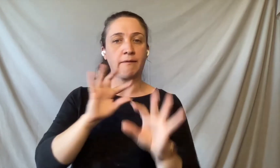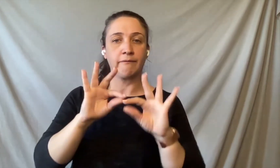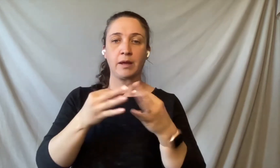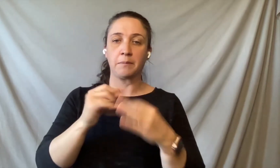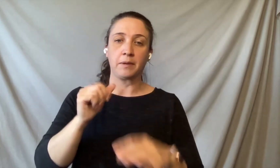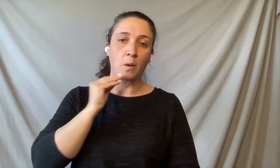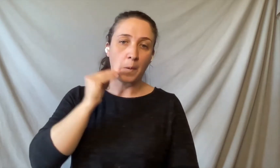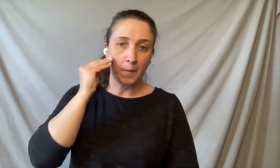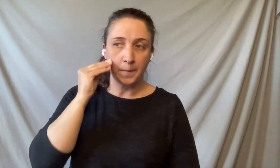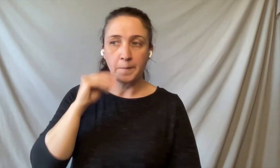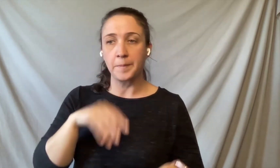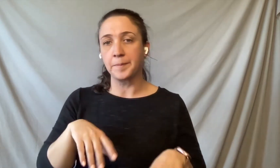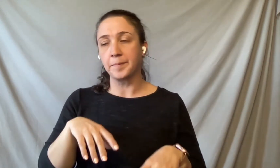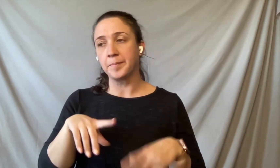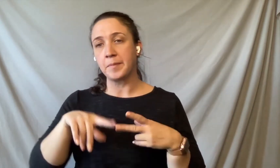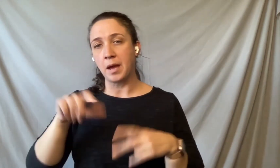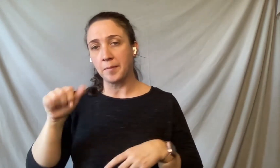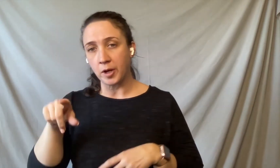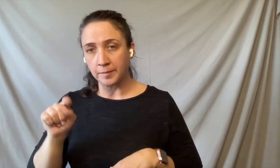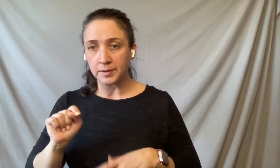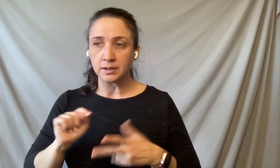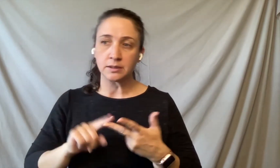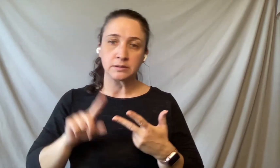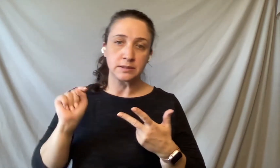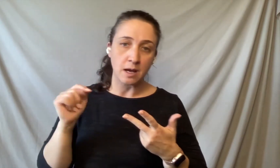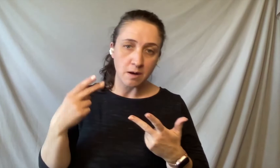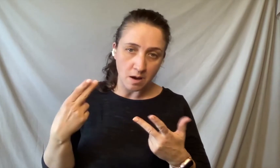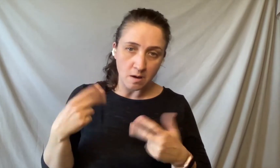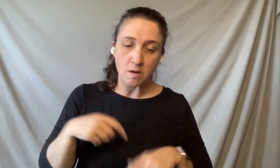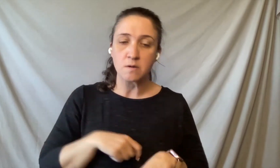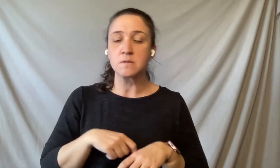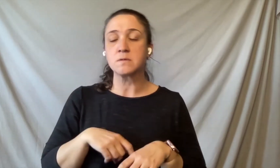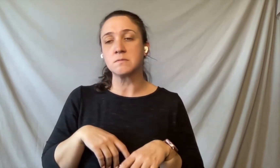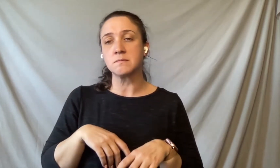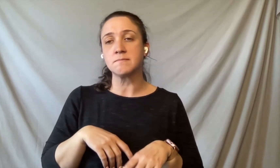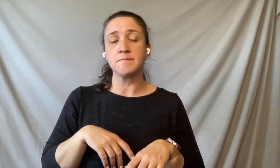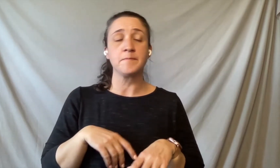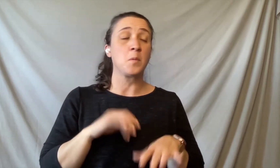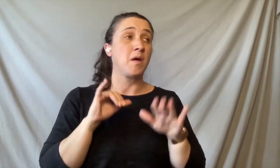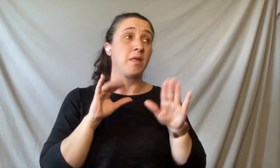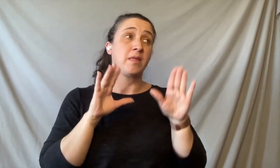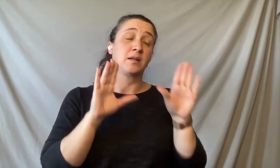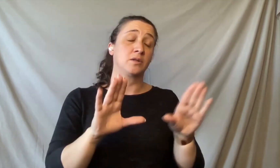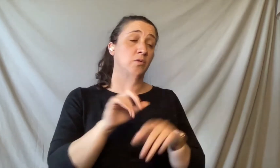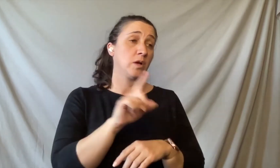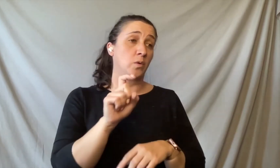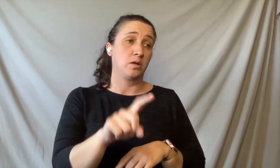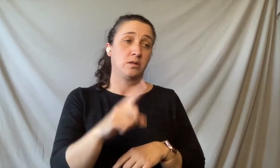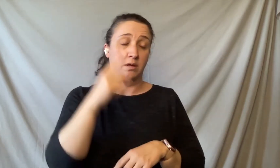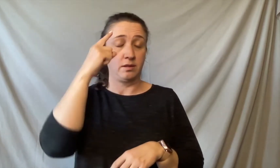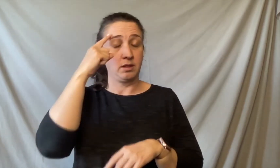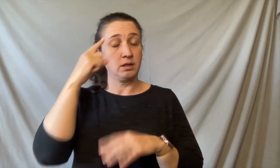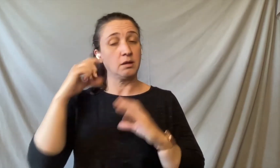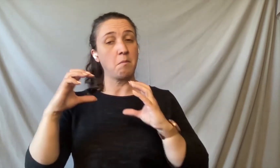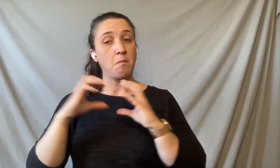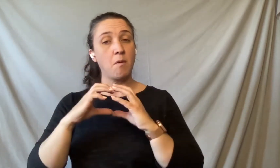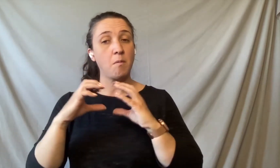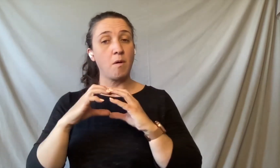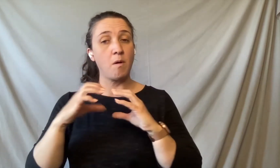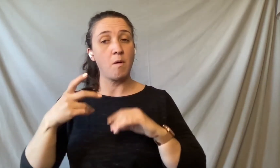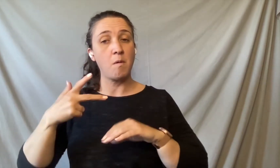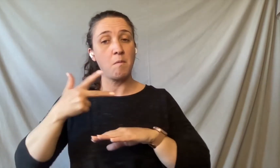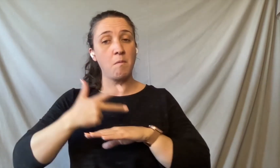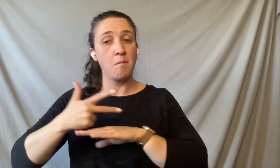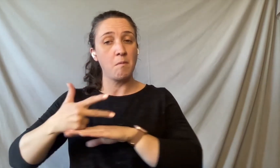apartment house? Well, that's a great question. And I think mobile home parks have been